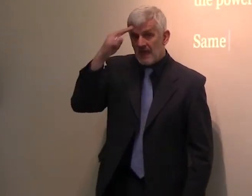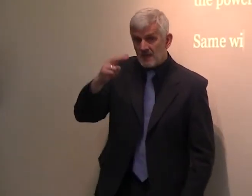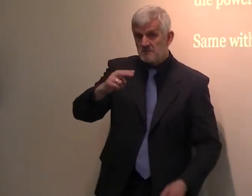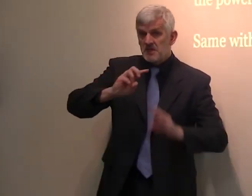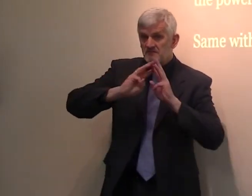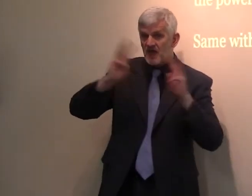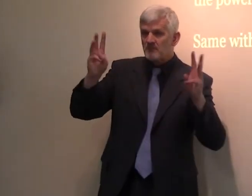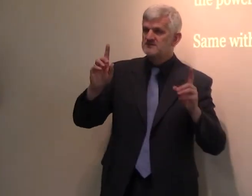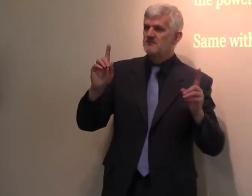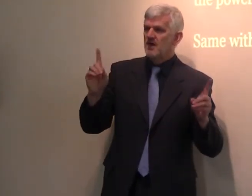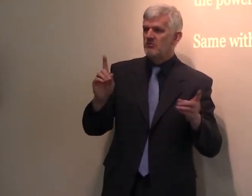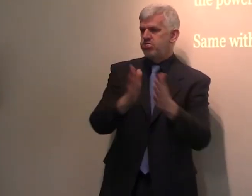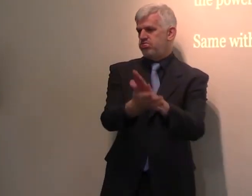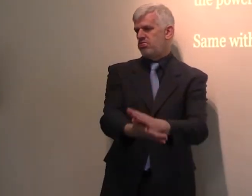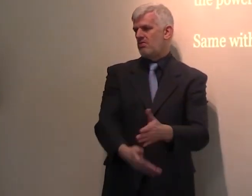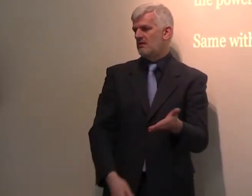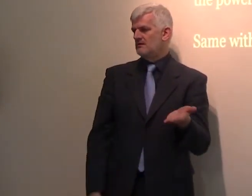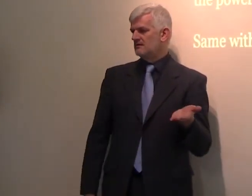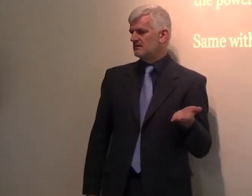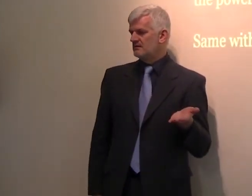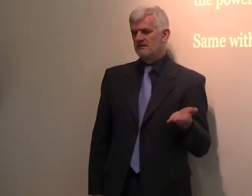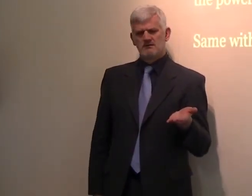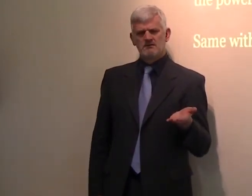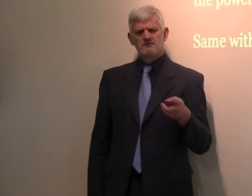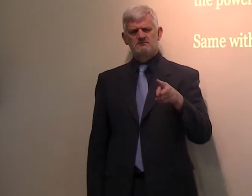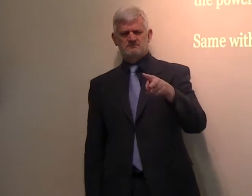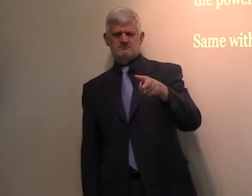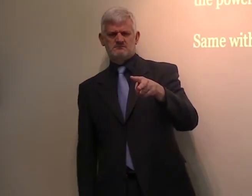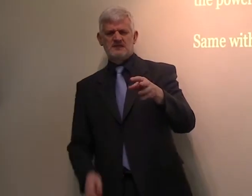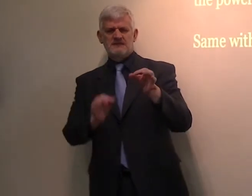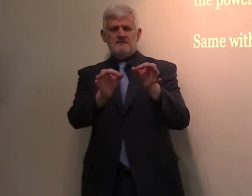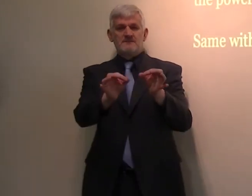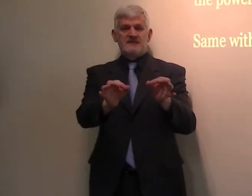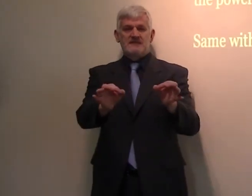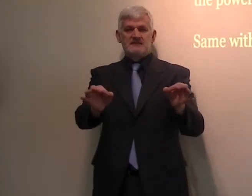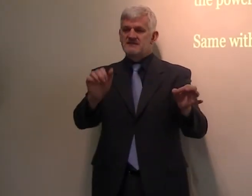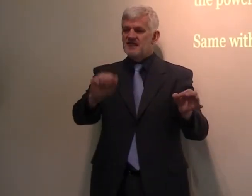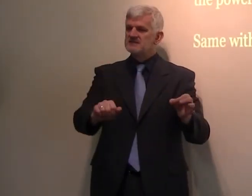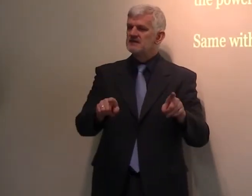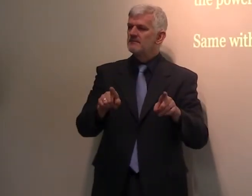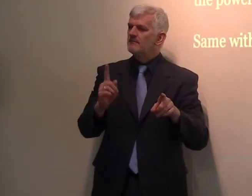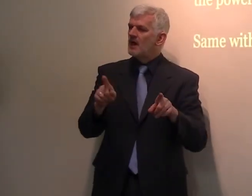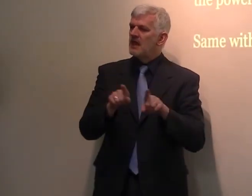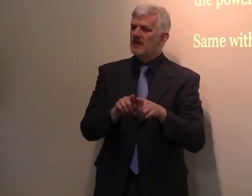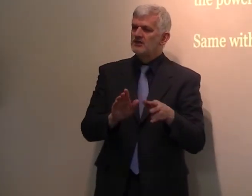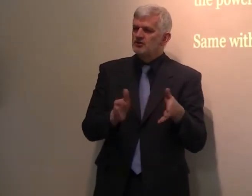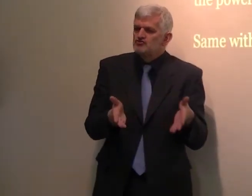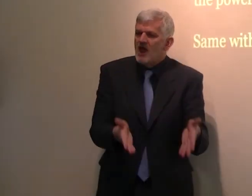shop. They were peaceful as a graveyard. They had the form without